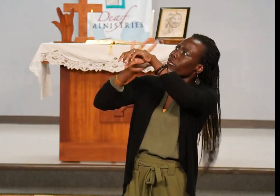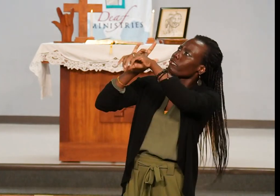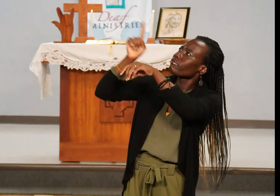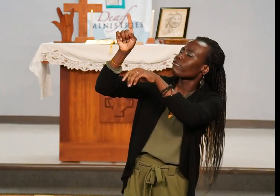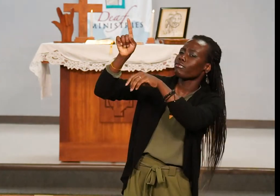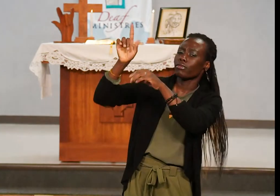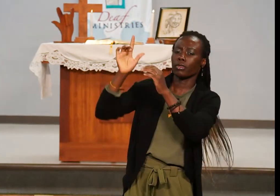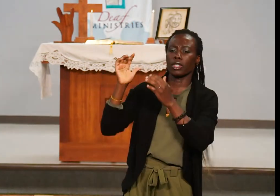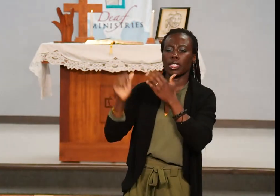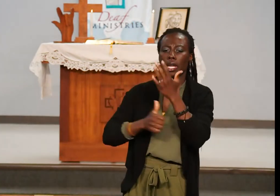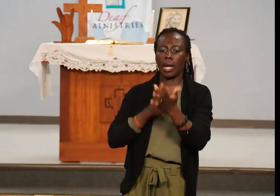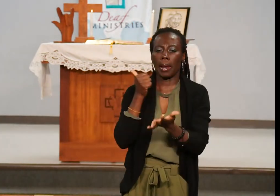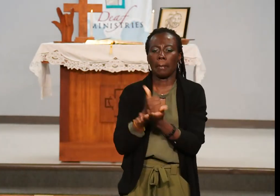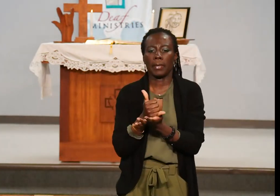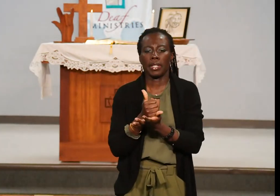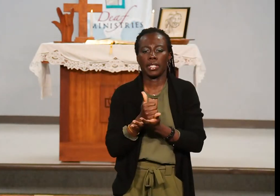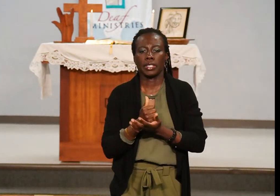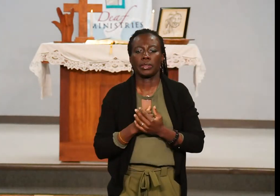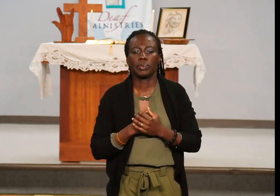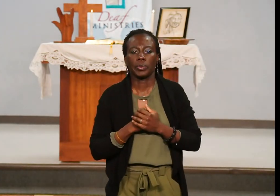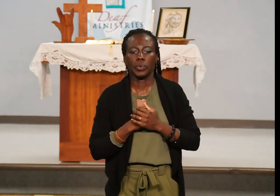We seek you. Amen.